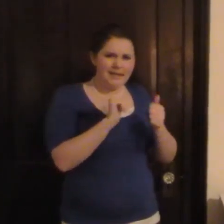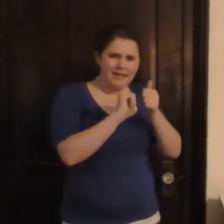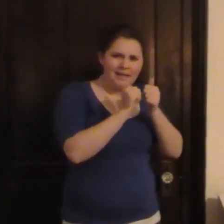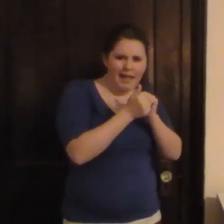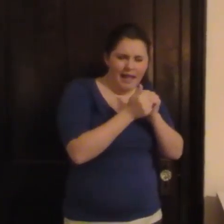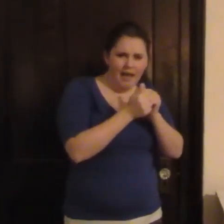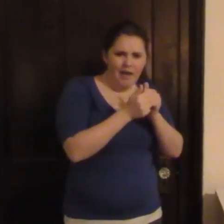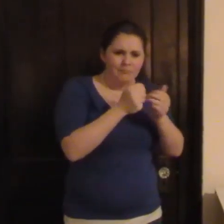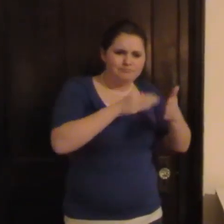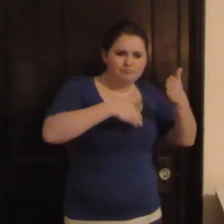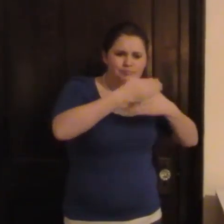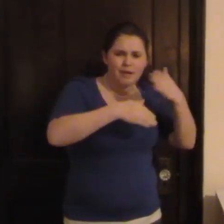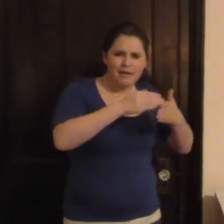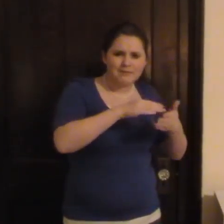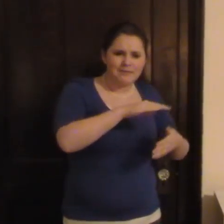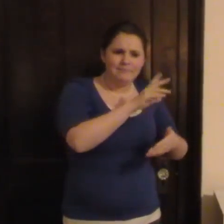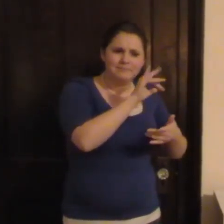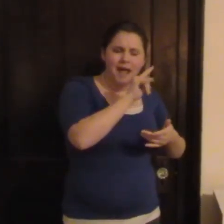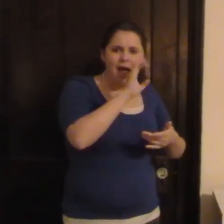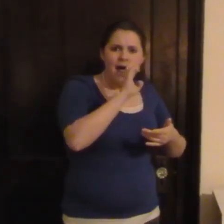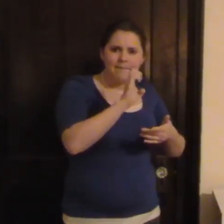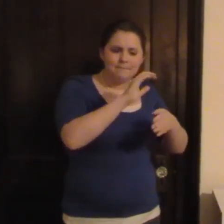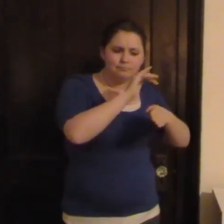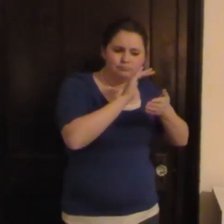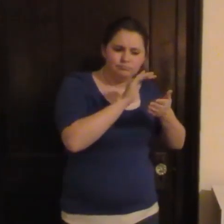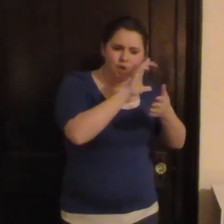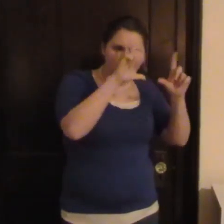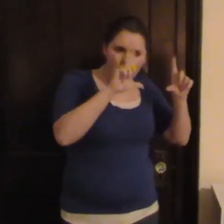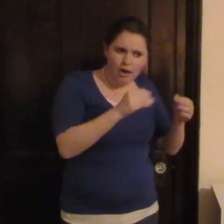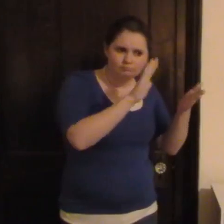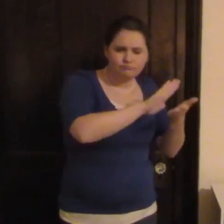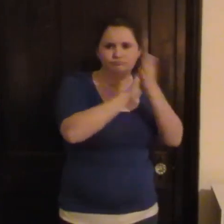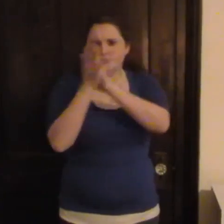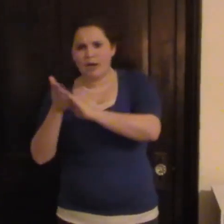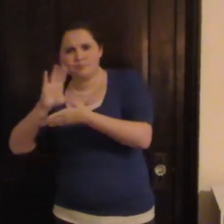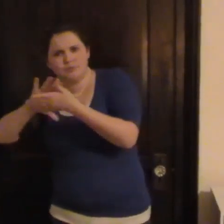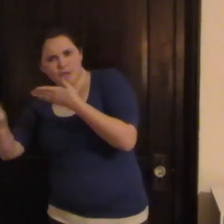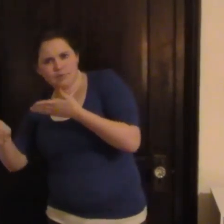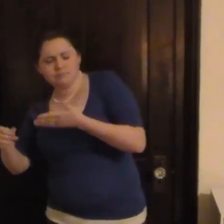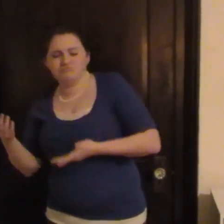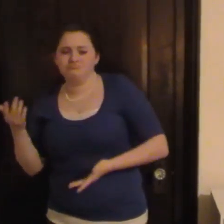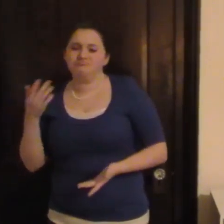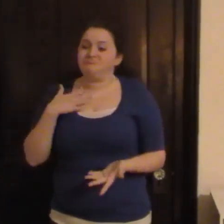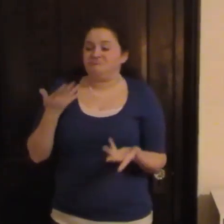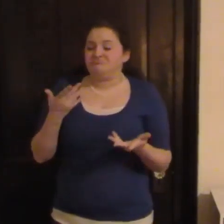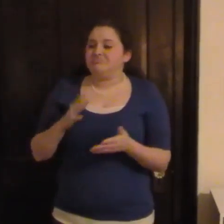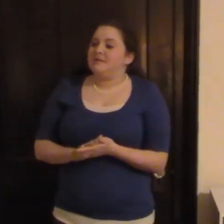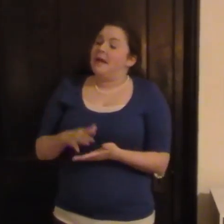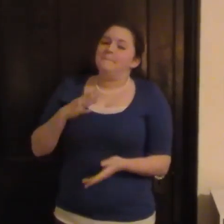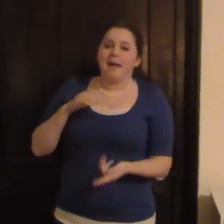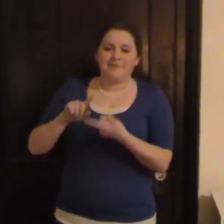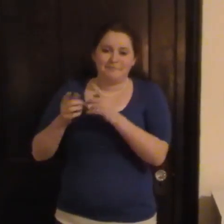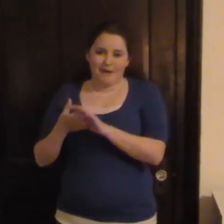that happens. It's actually less complicated than I thought. I had a friend of mine who was a CPA kind of go through the process for me. What usually happens in